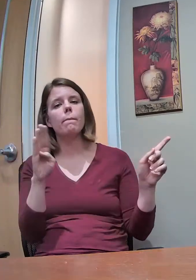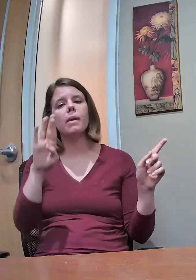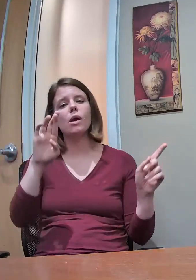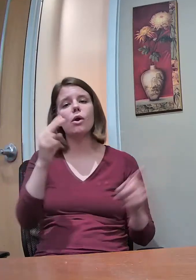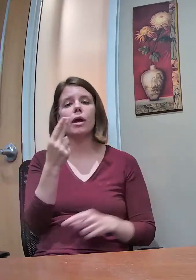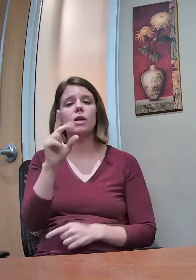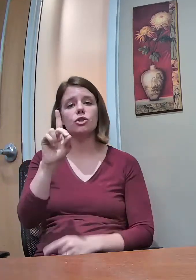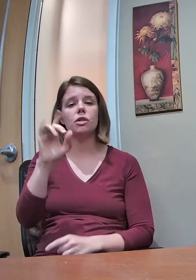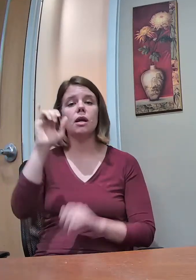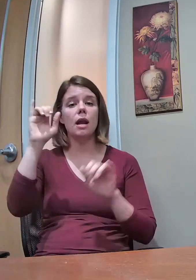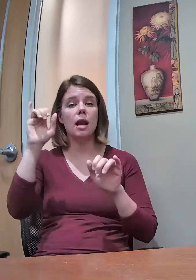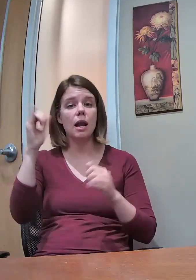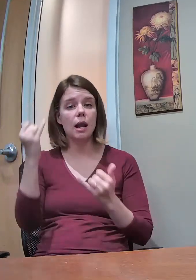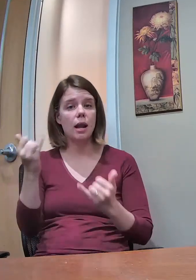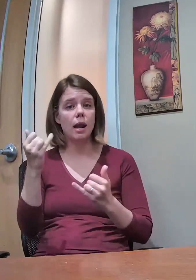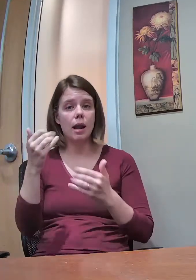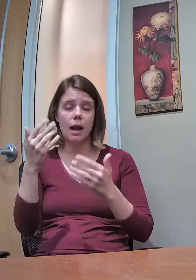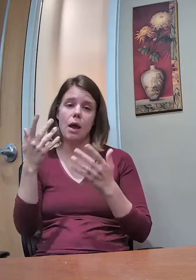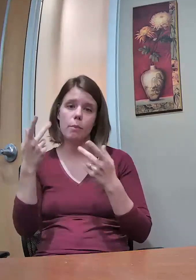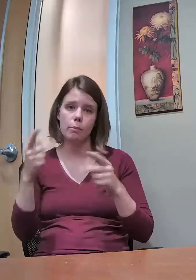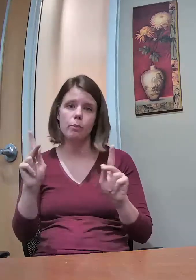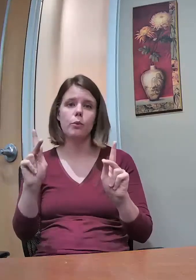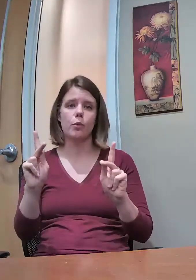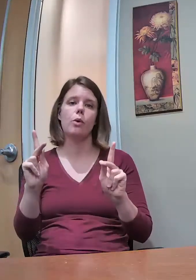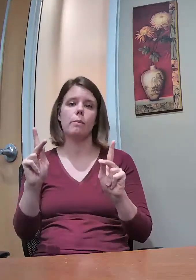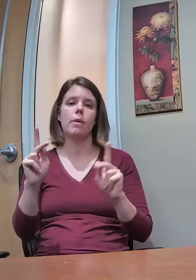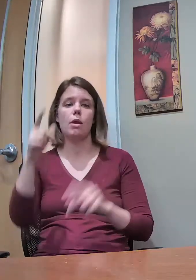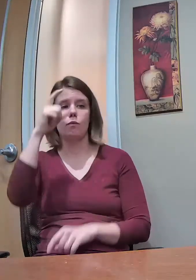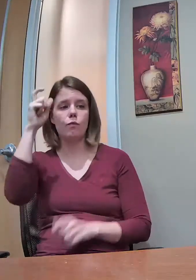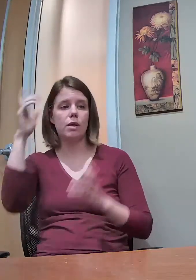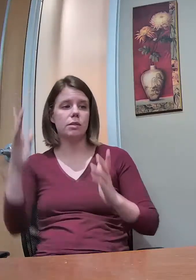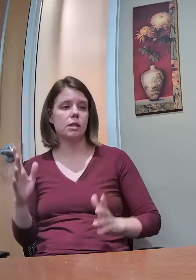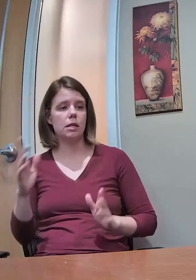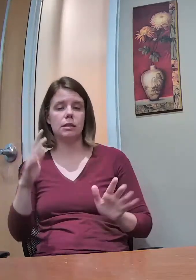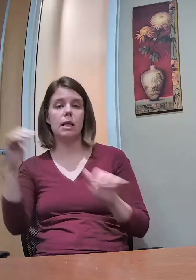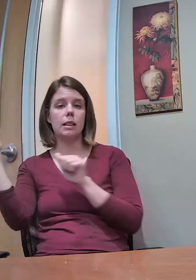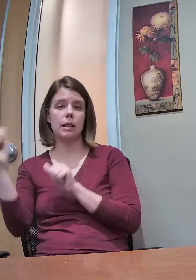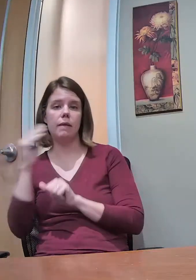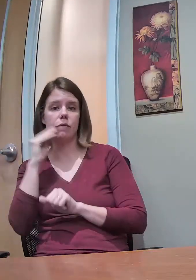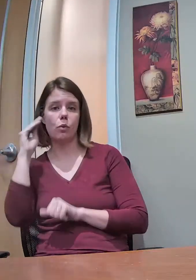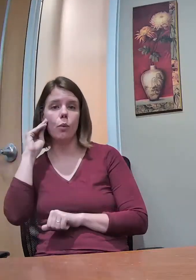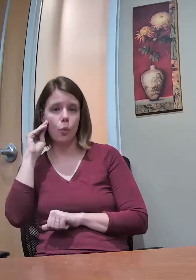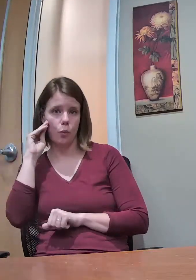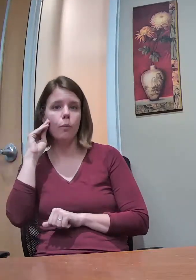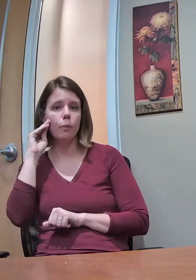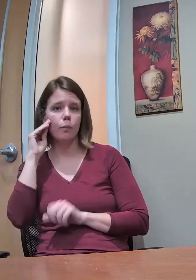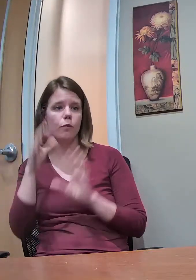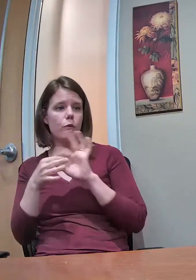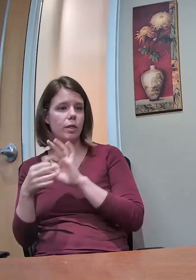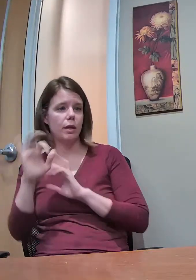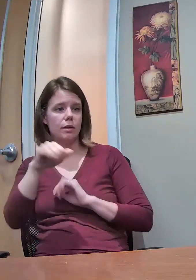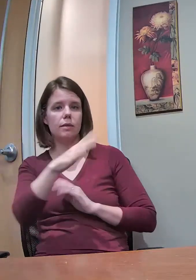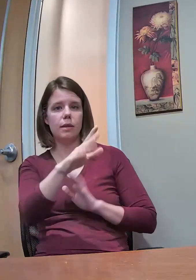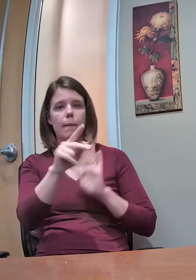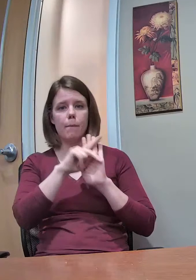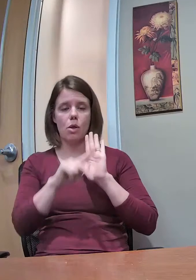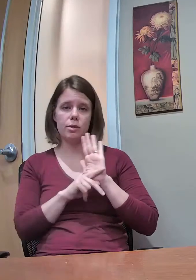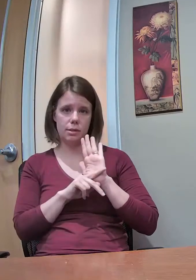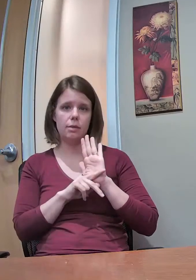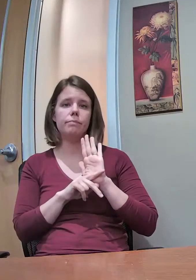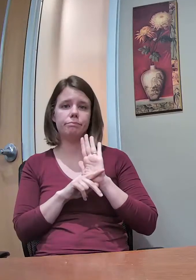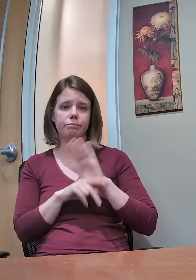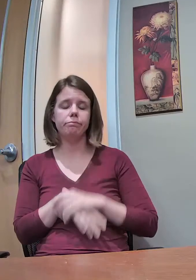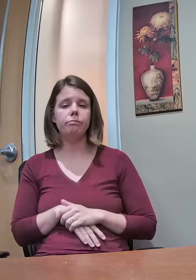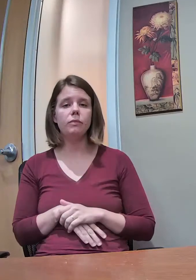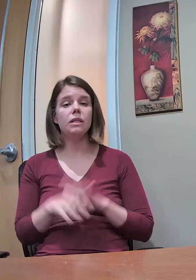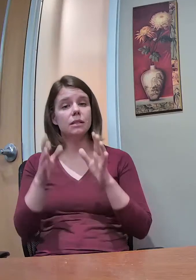BRHD will now permit residents to go on absences as outlined in this policy, which I will also send you. It's important